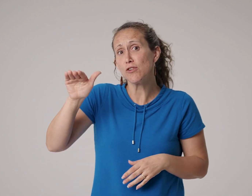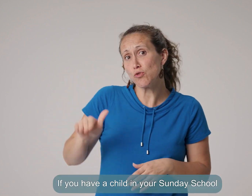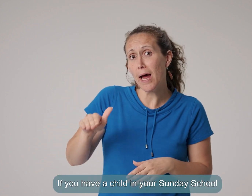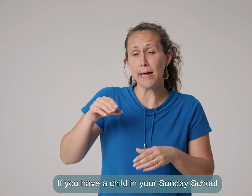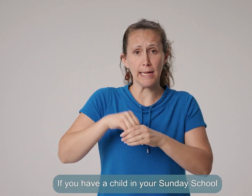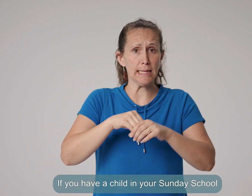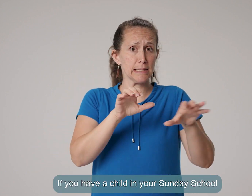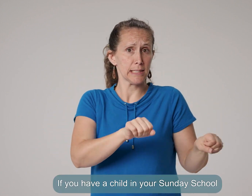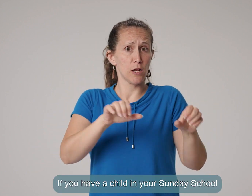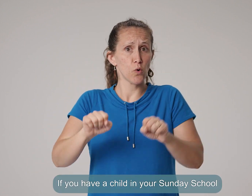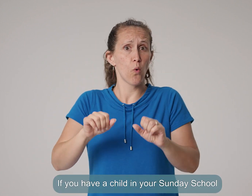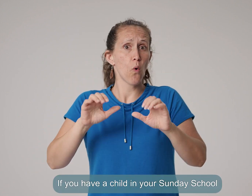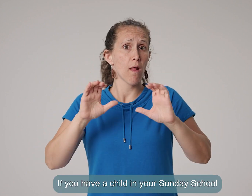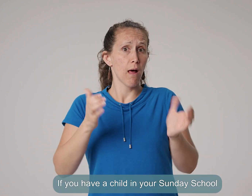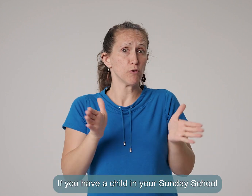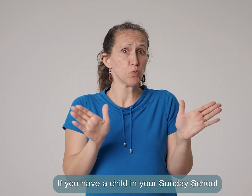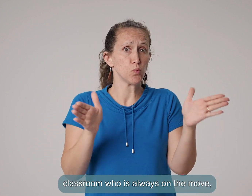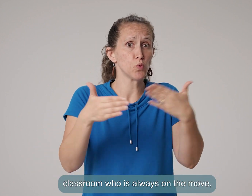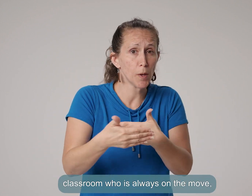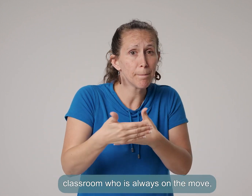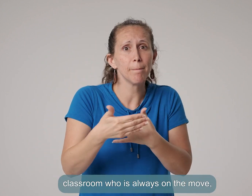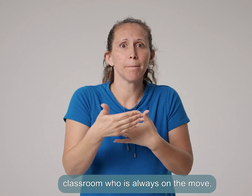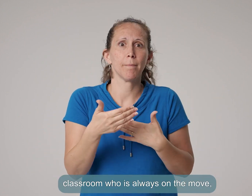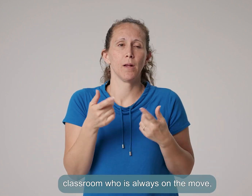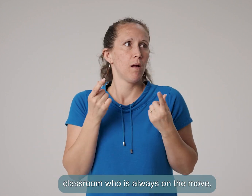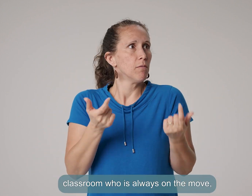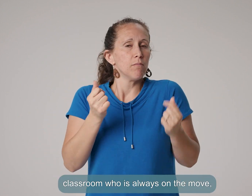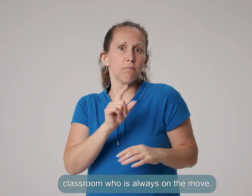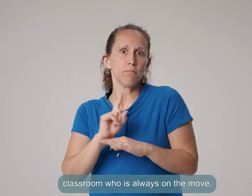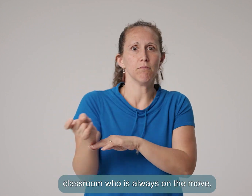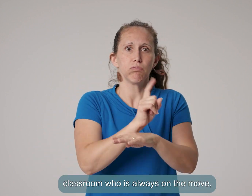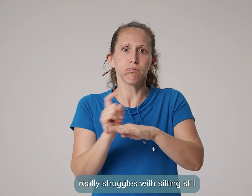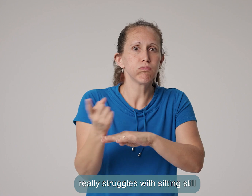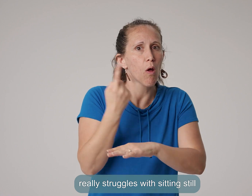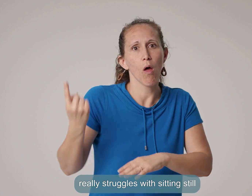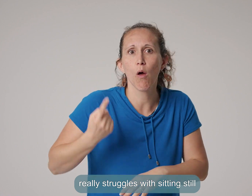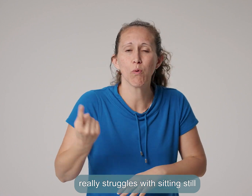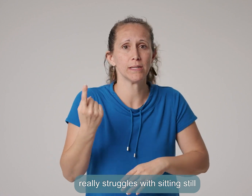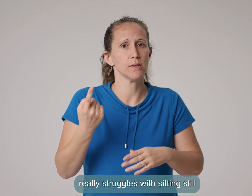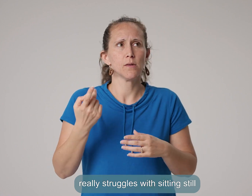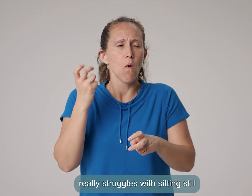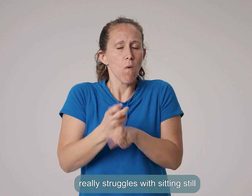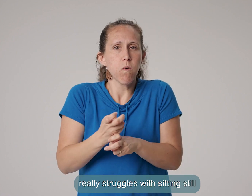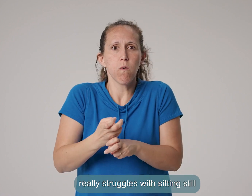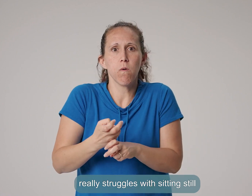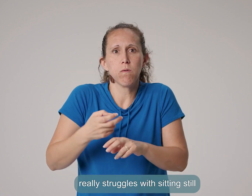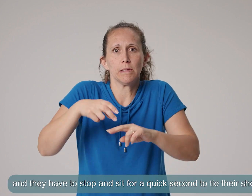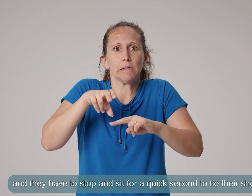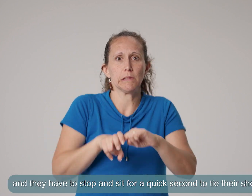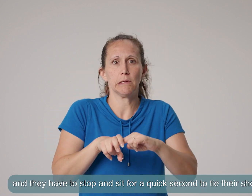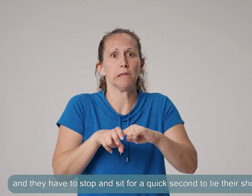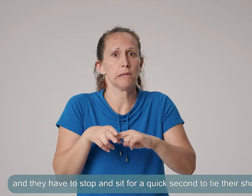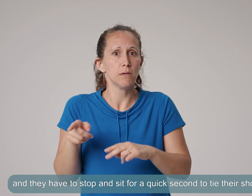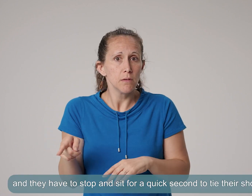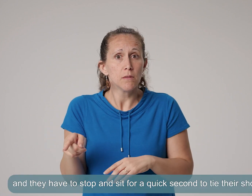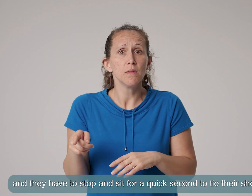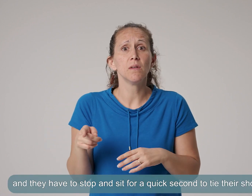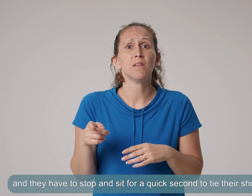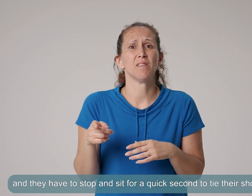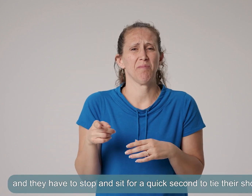If you have a child in your Sunday school classroom who is always on the move, really struggles with sitting still, and they have to stop and sit for a